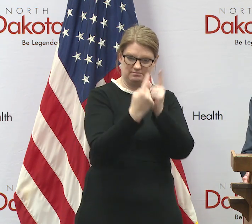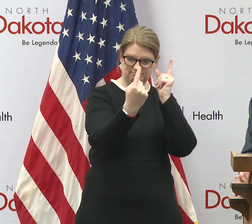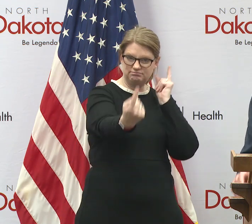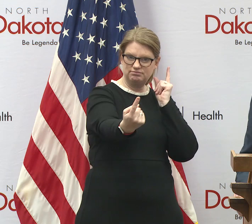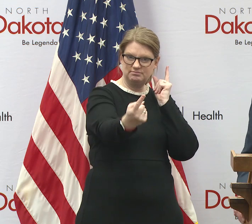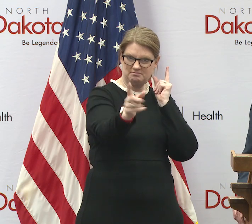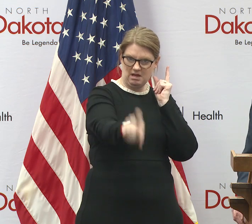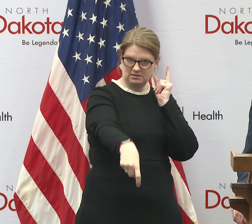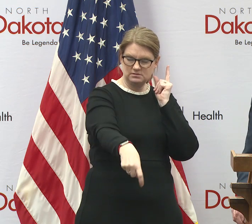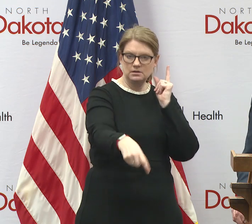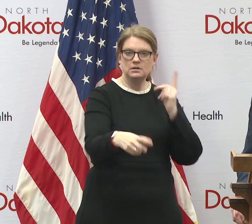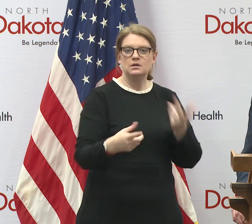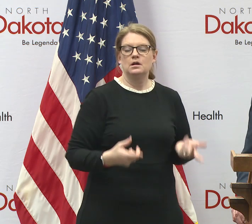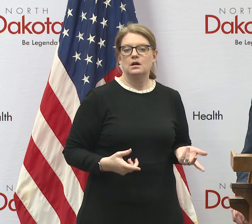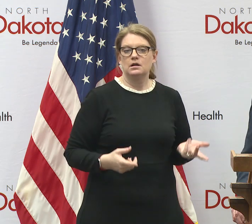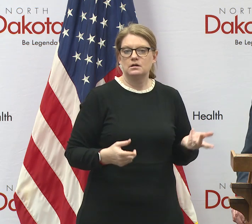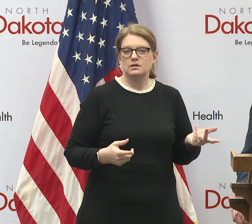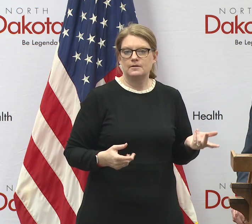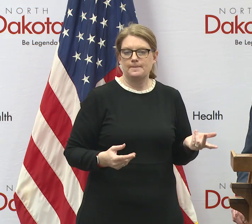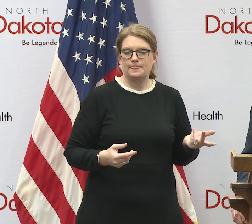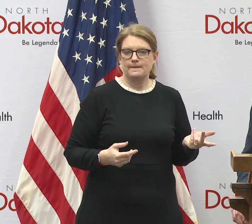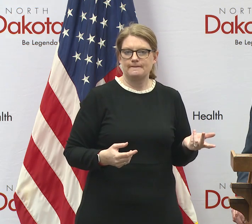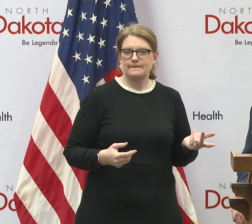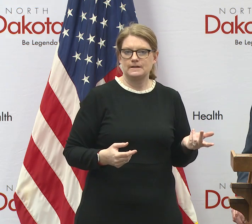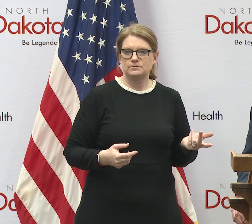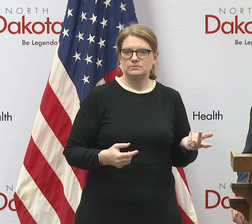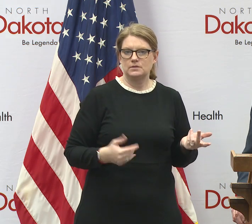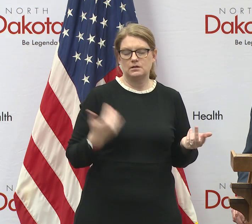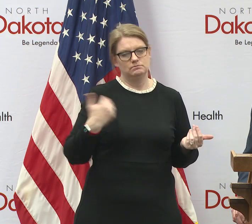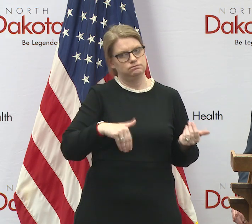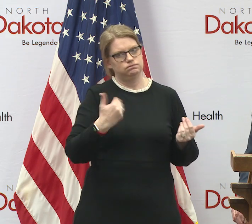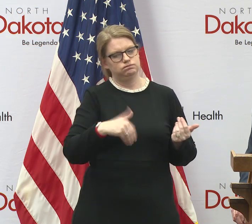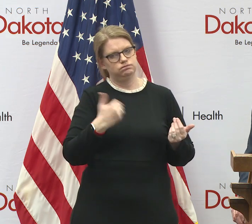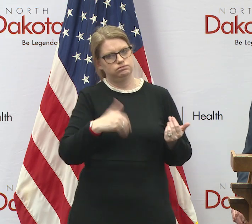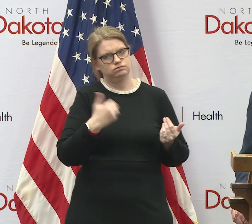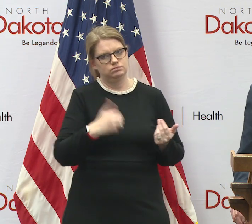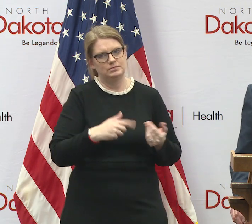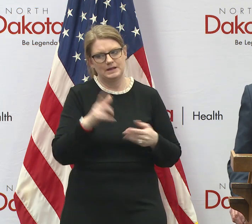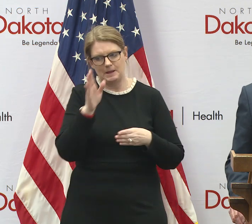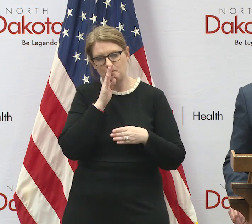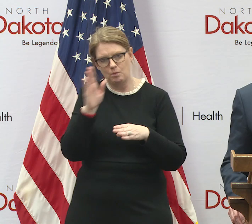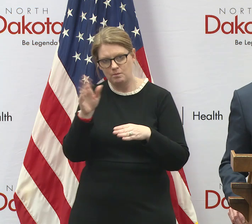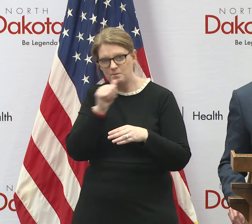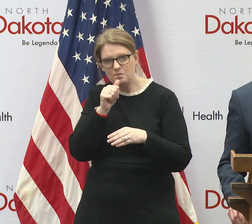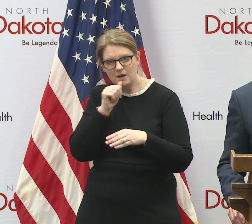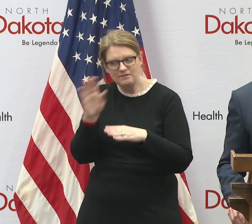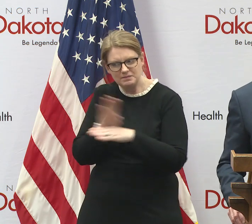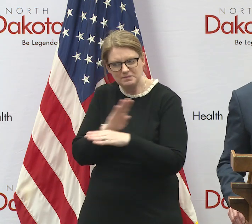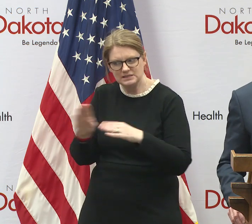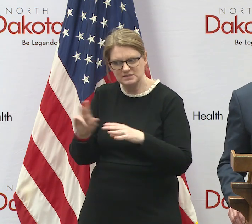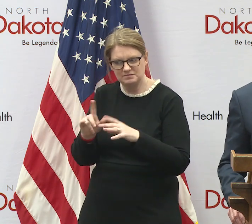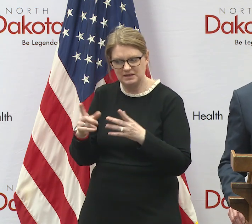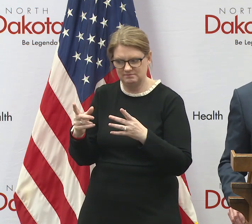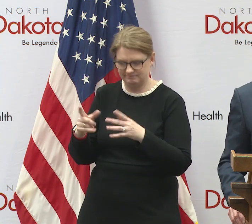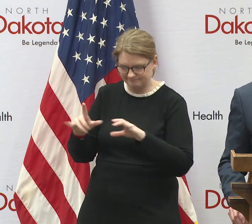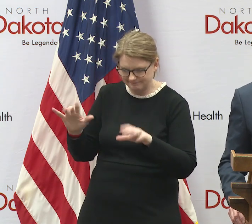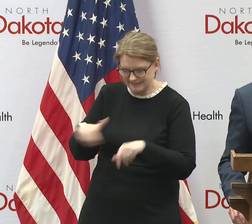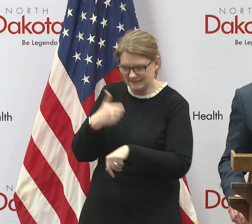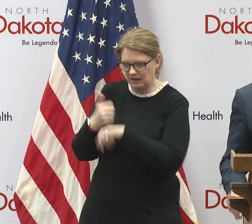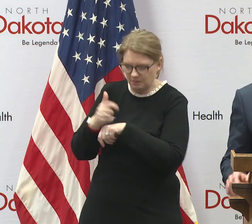distancing, and we respect the incredible effort that the private sector businesses have been doing across the